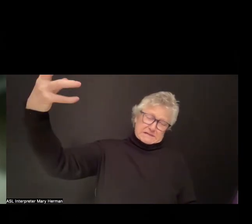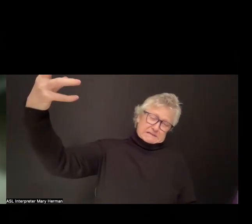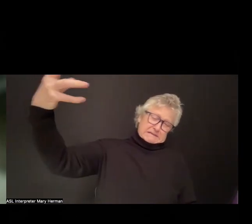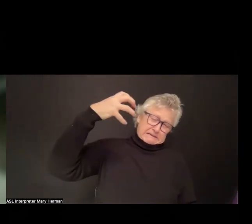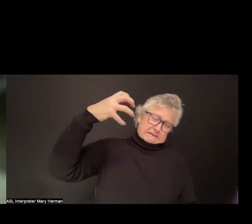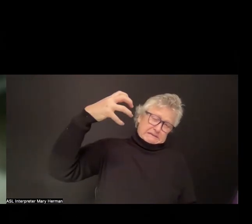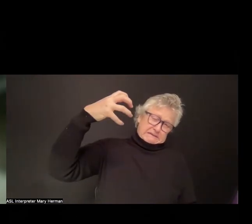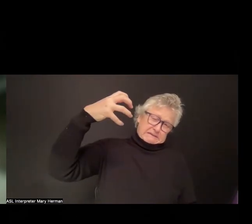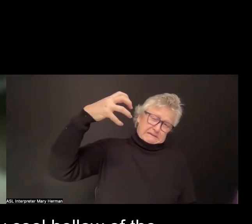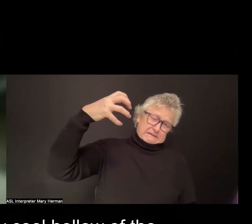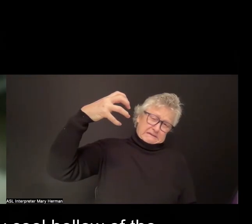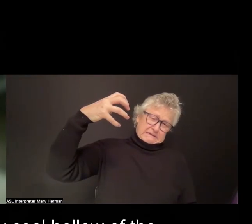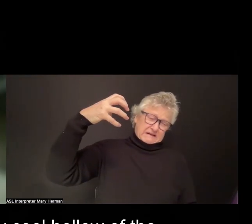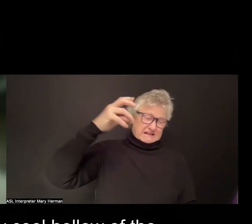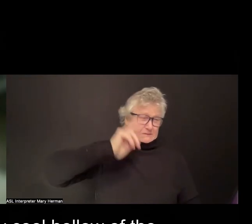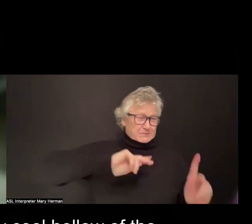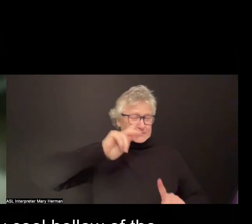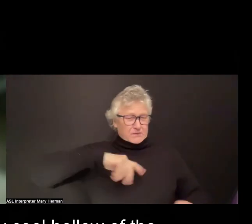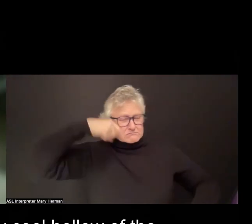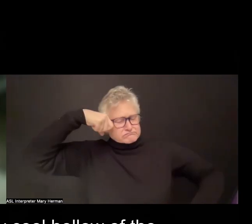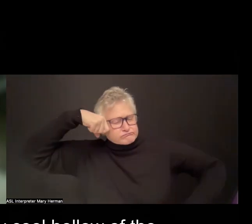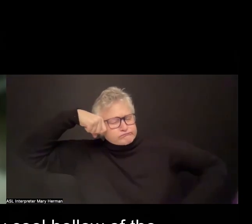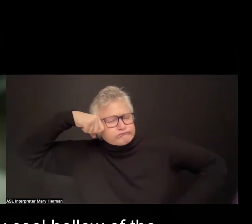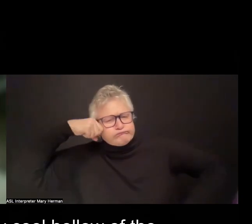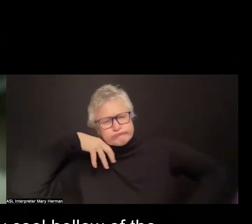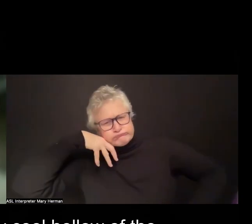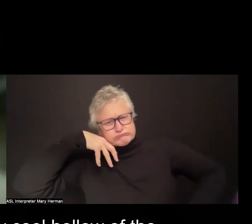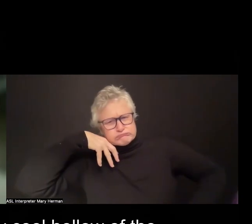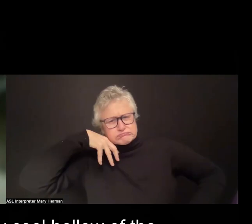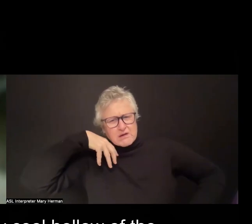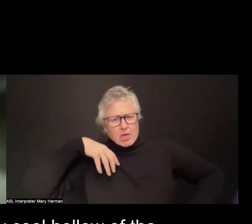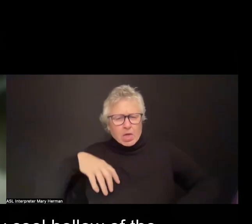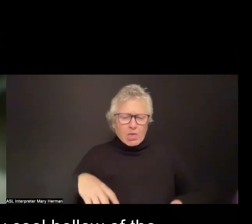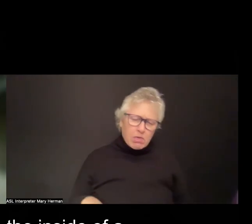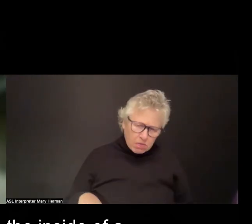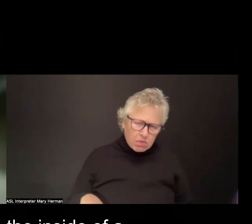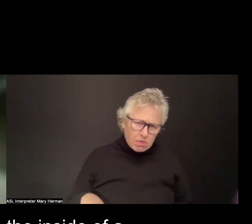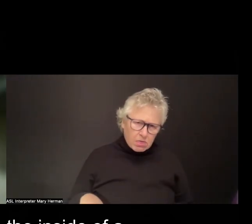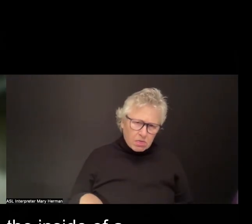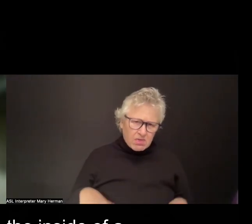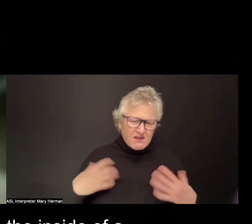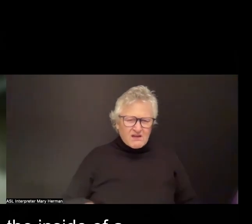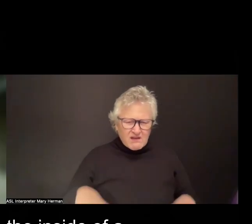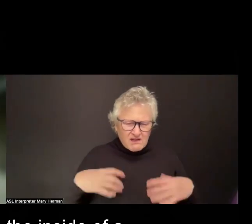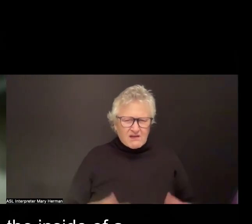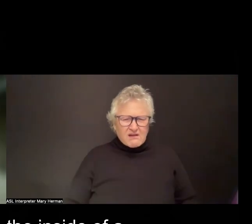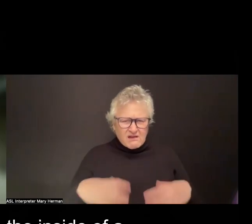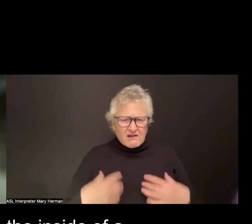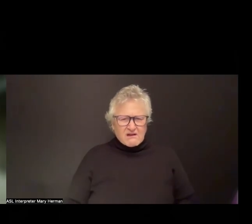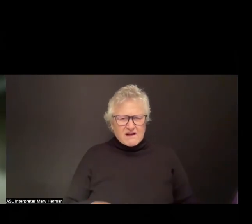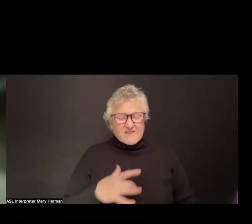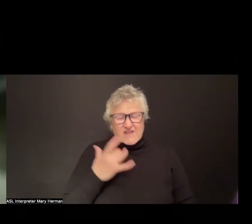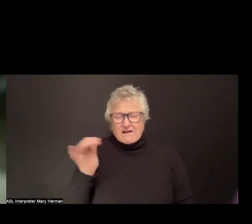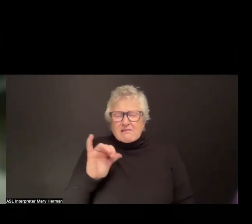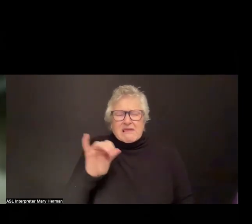damp. Inside, the usually cool hollow of the larger dining room had warmed by degrees until it felt like the inside of a beehive